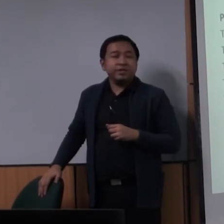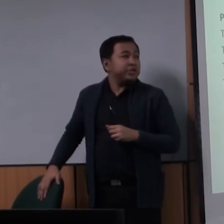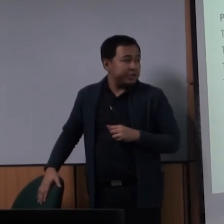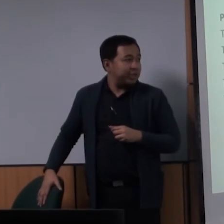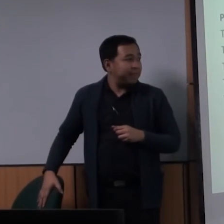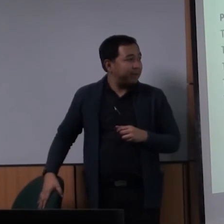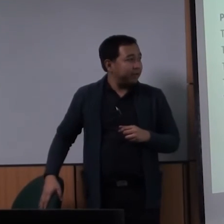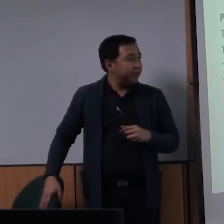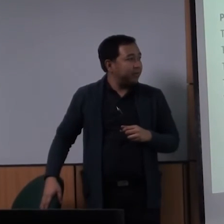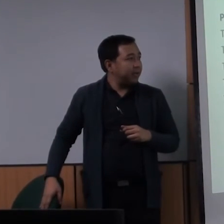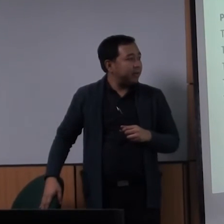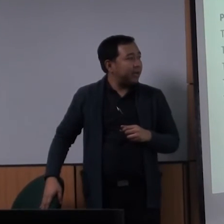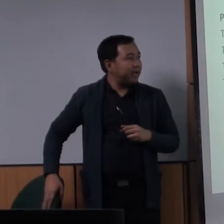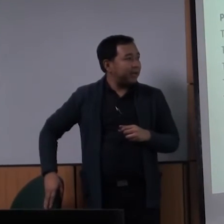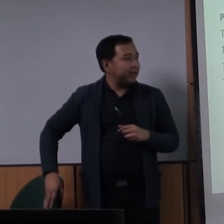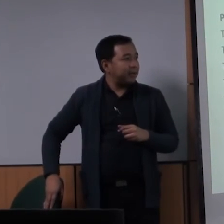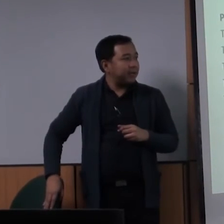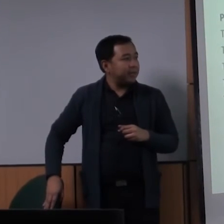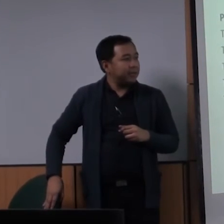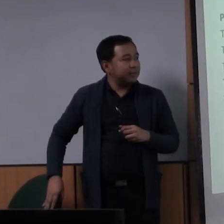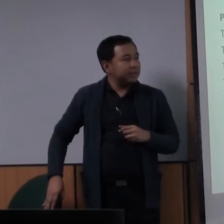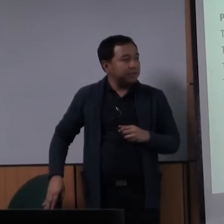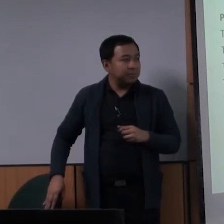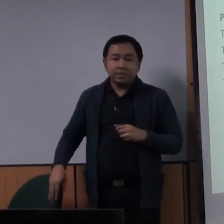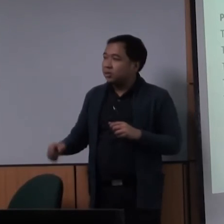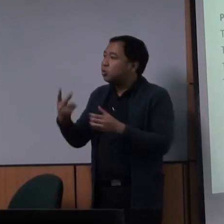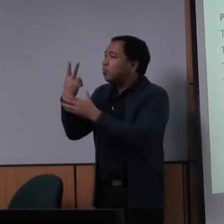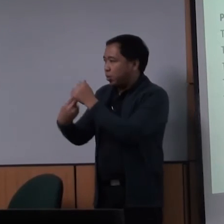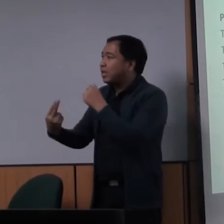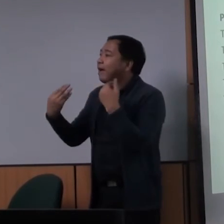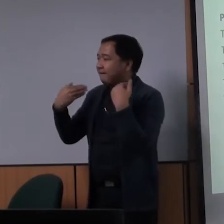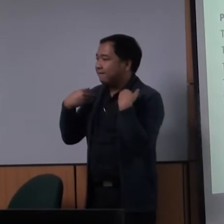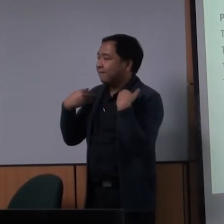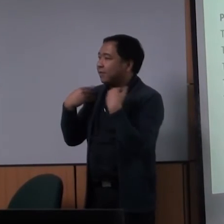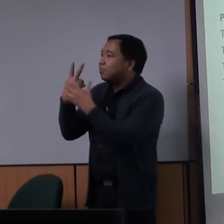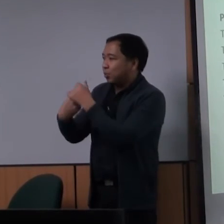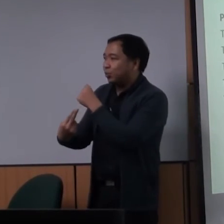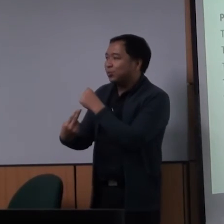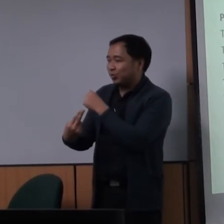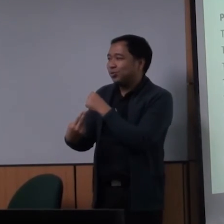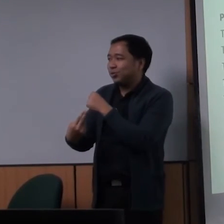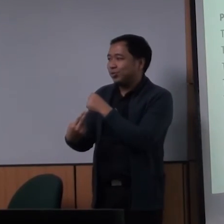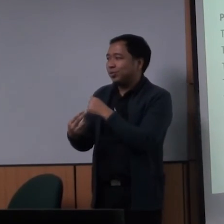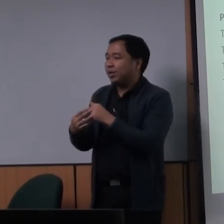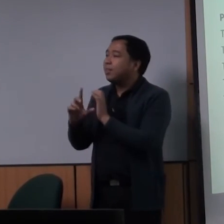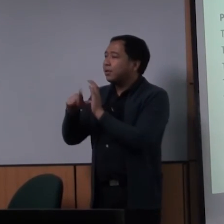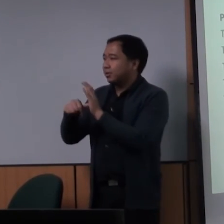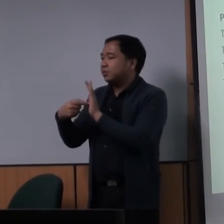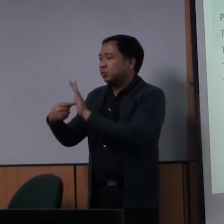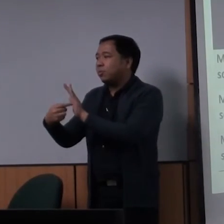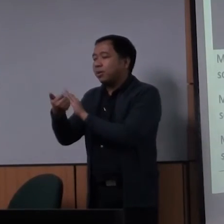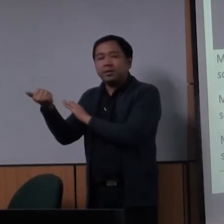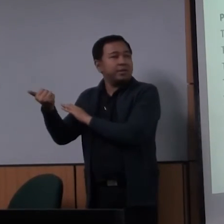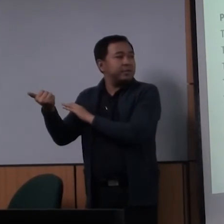using traditional have all have the, but it's just only this one. Later I will give